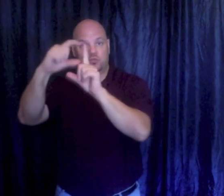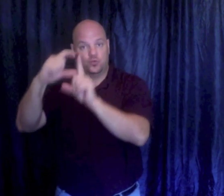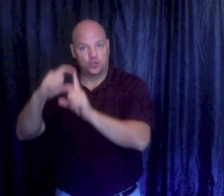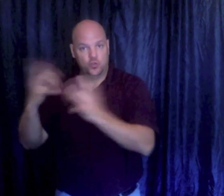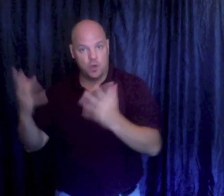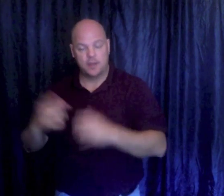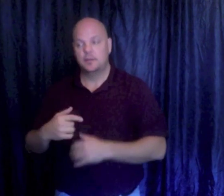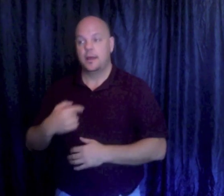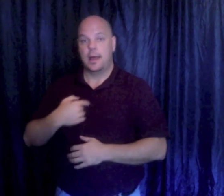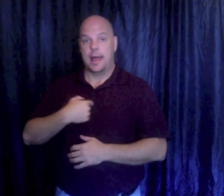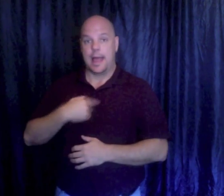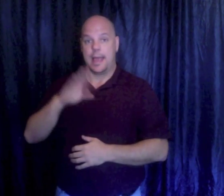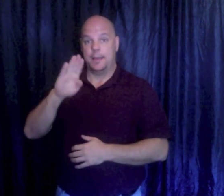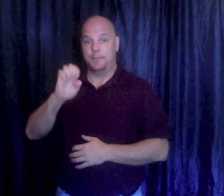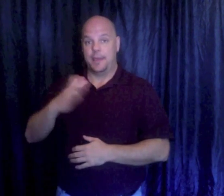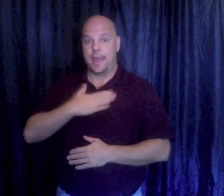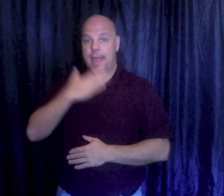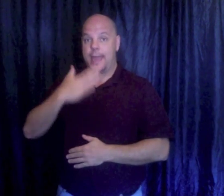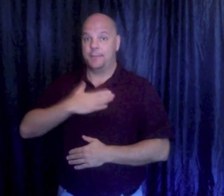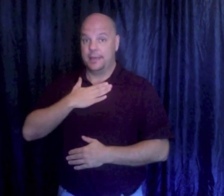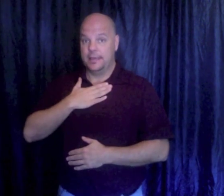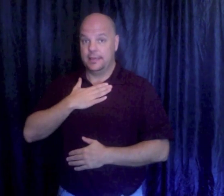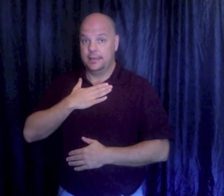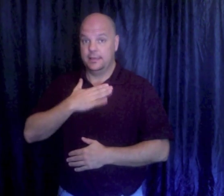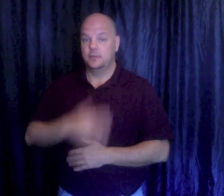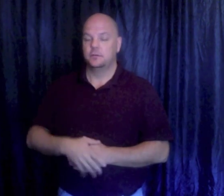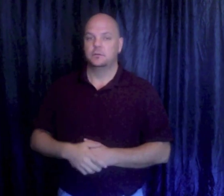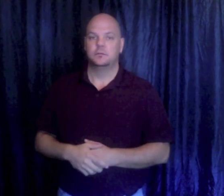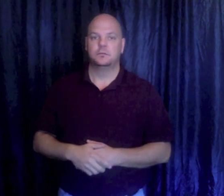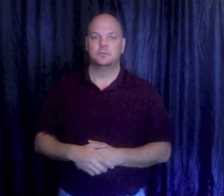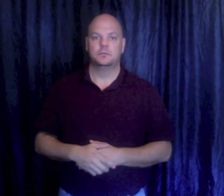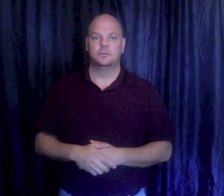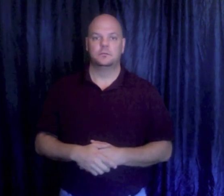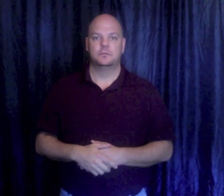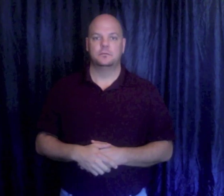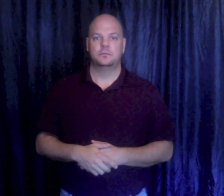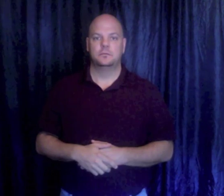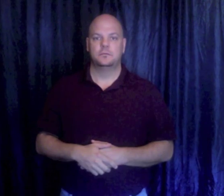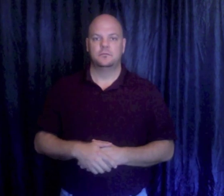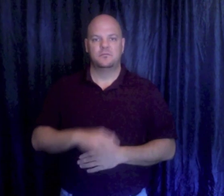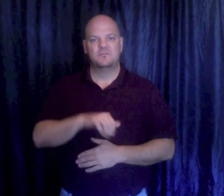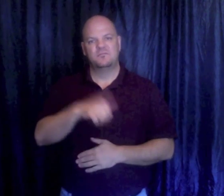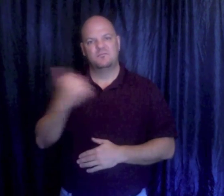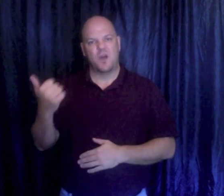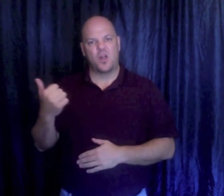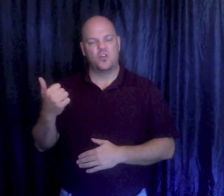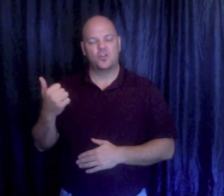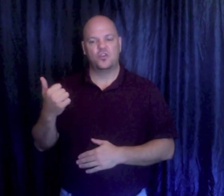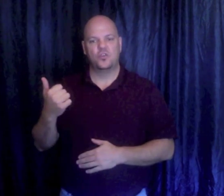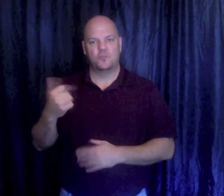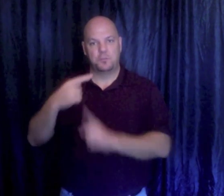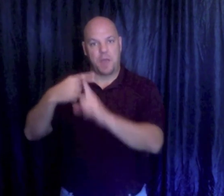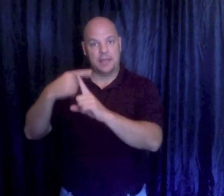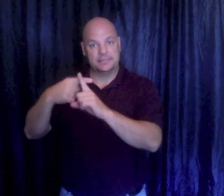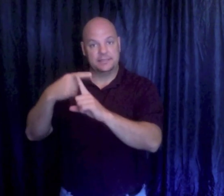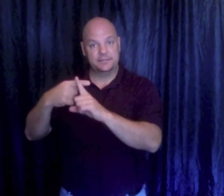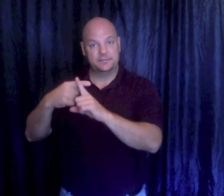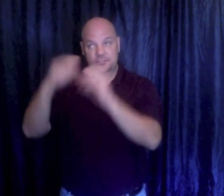happy to, start with I'd be happy to. Good word for, positive word for teachers is saying